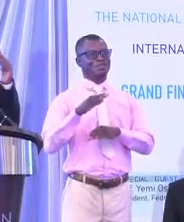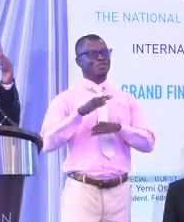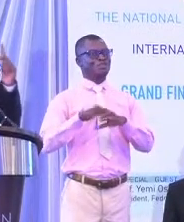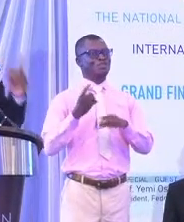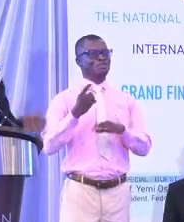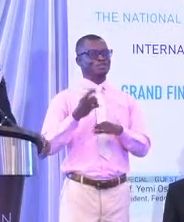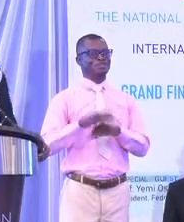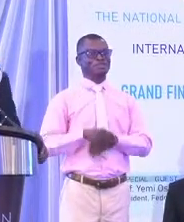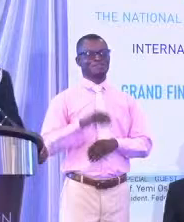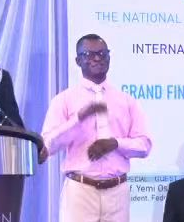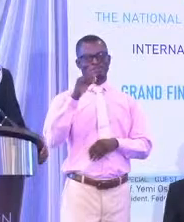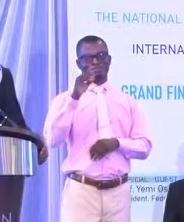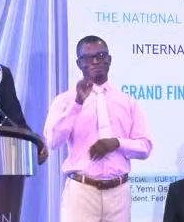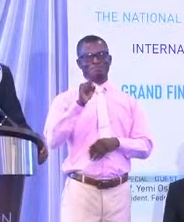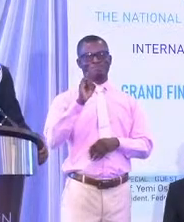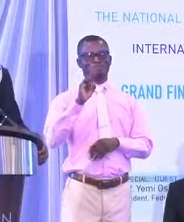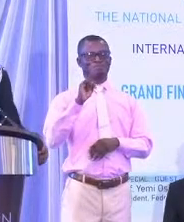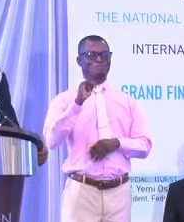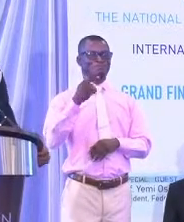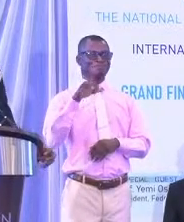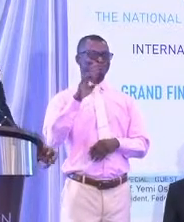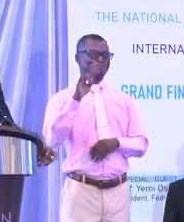it's singlet.